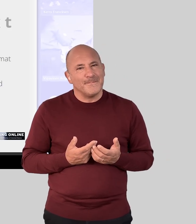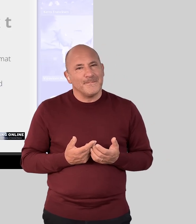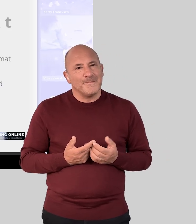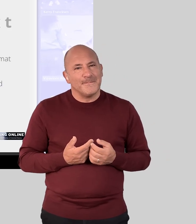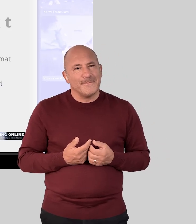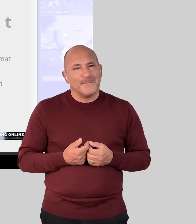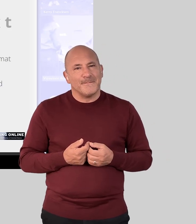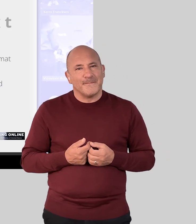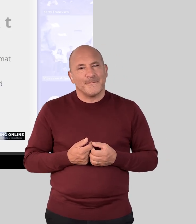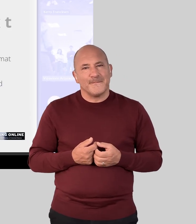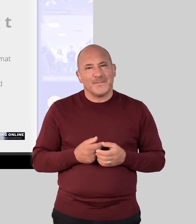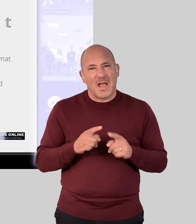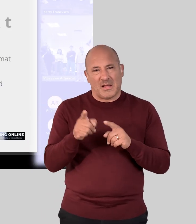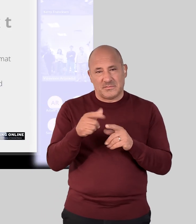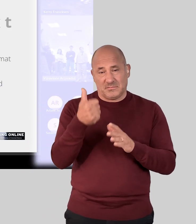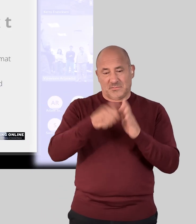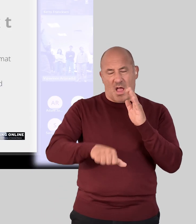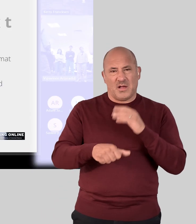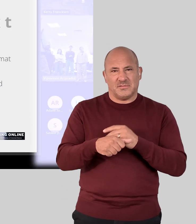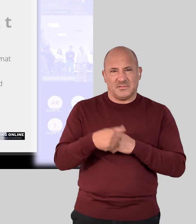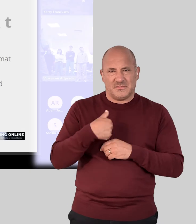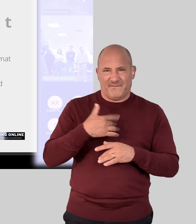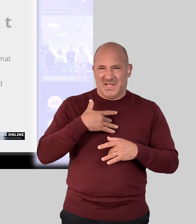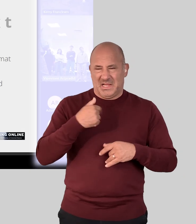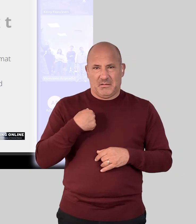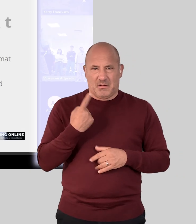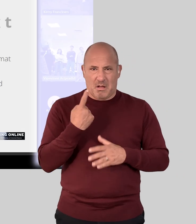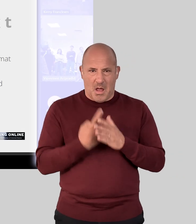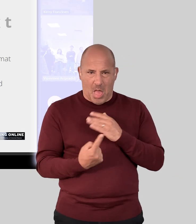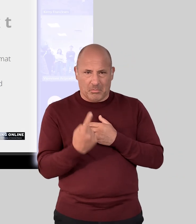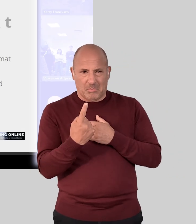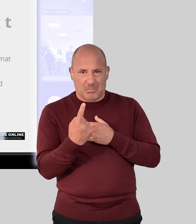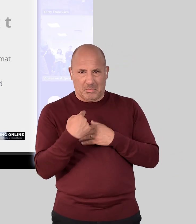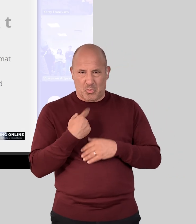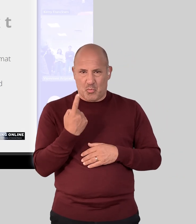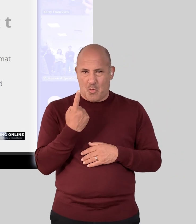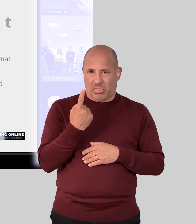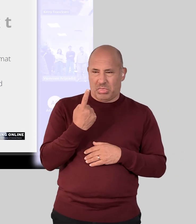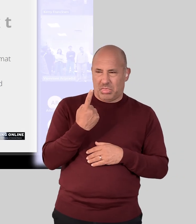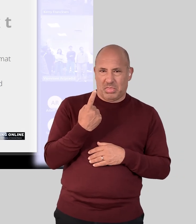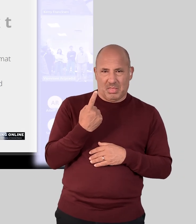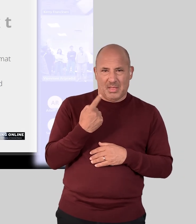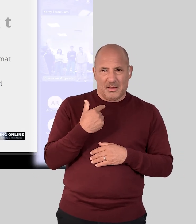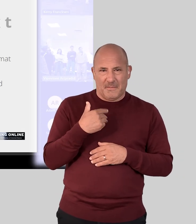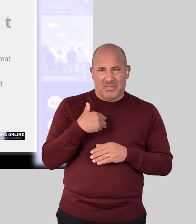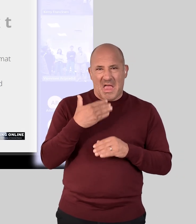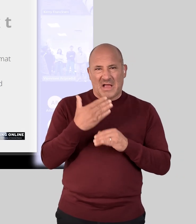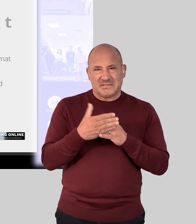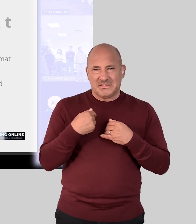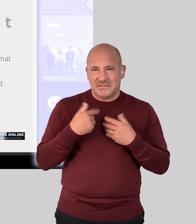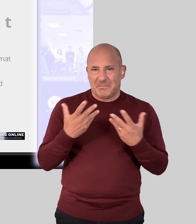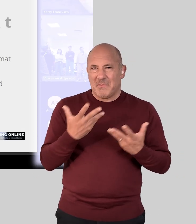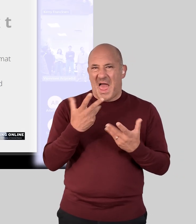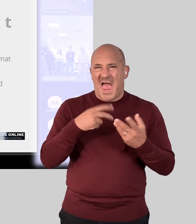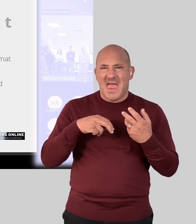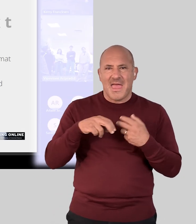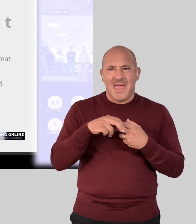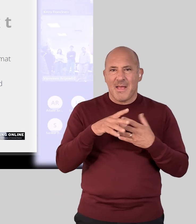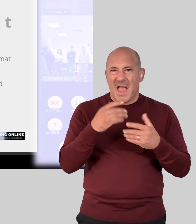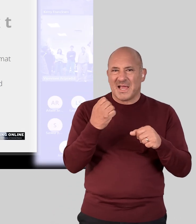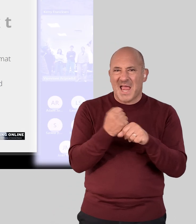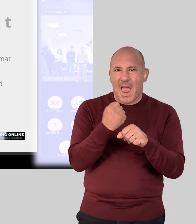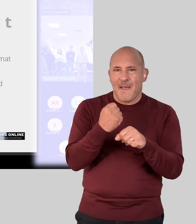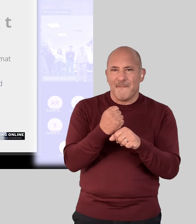like, there was like a softening. Like at the beginning, it was like, I'm alone, I'm an individual, and then by the end of it, it was like, oh, we're